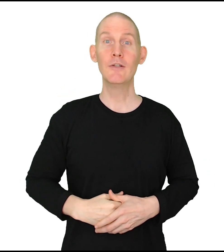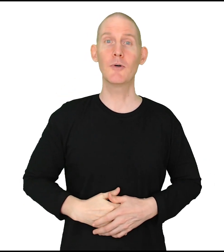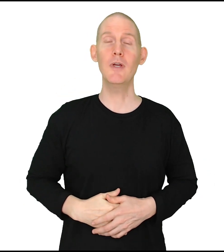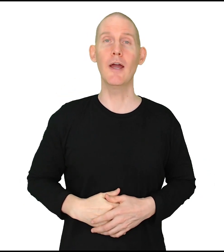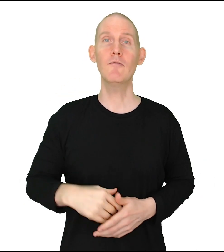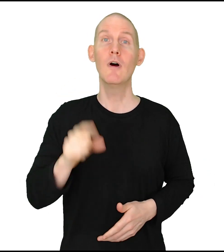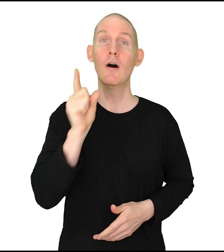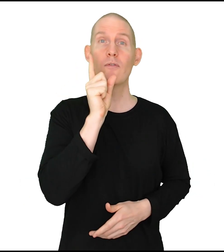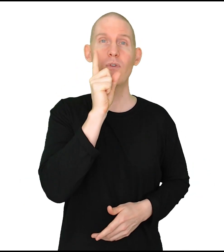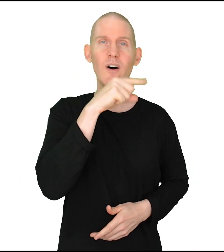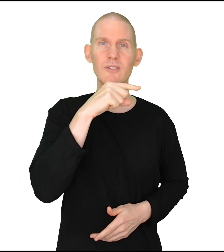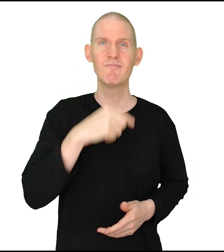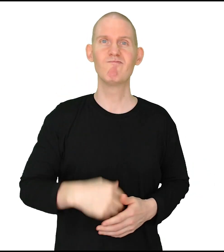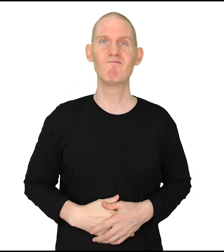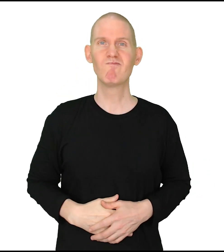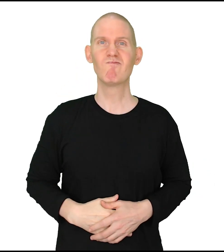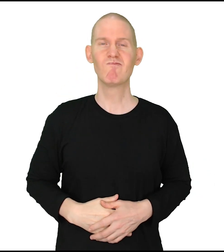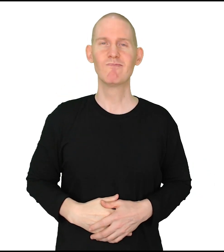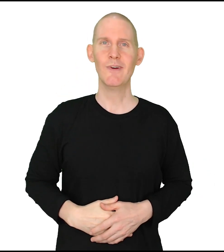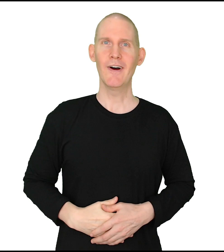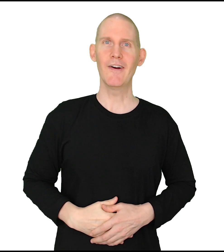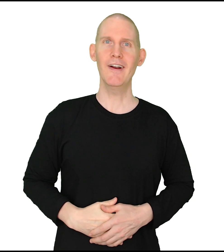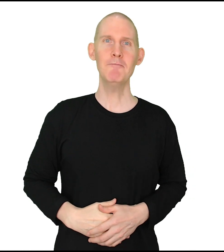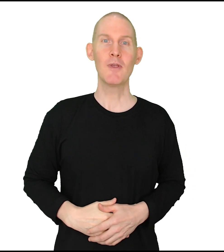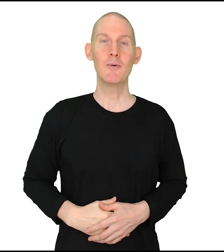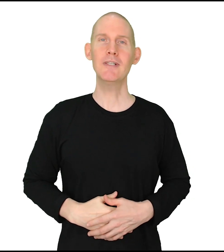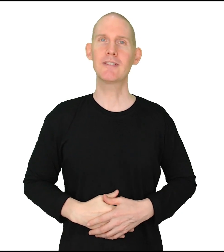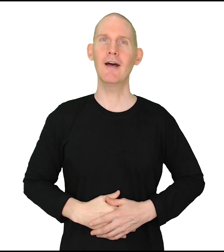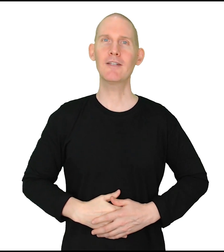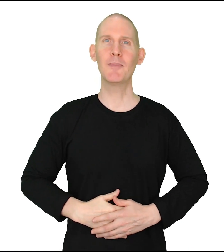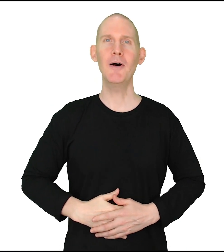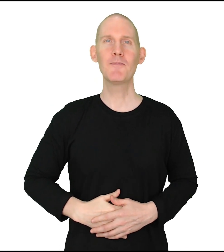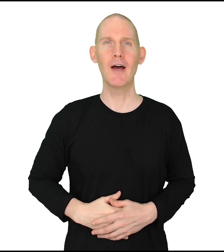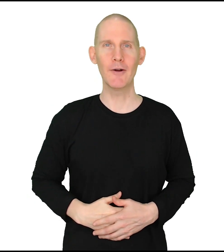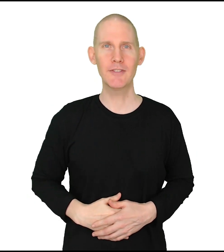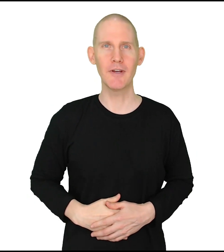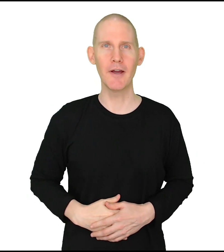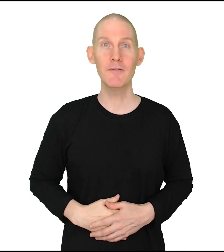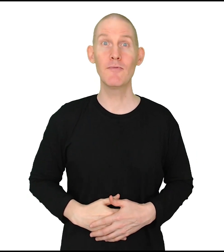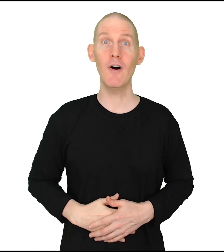we have false. All right, we just talked about how to sign false.